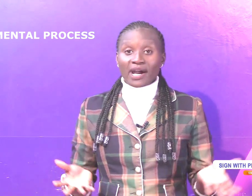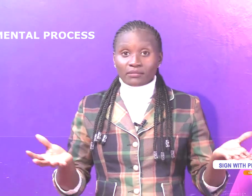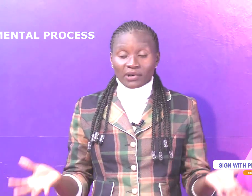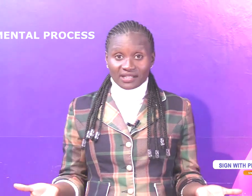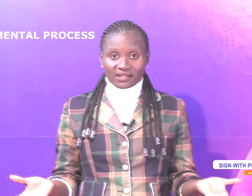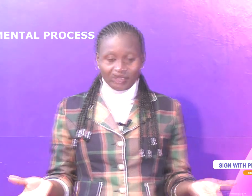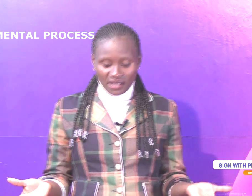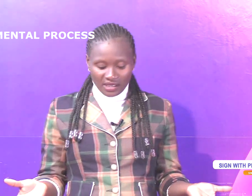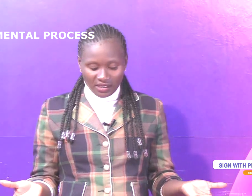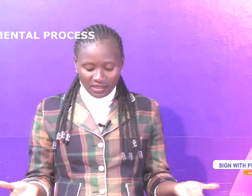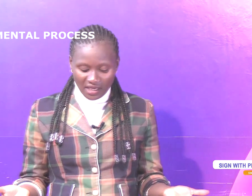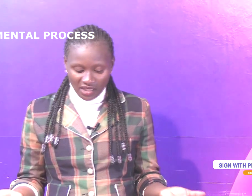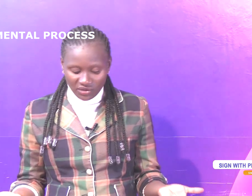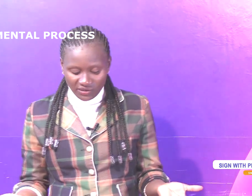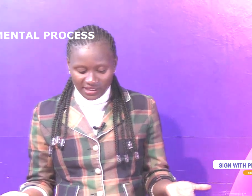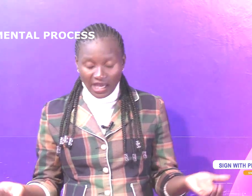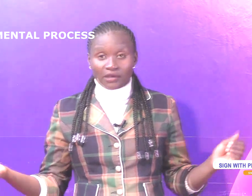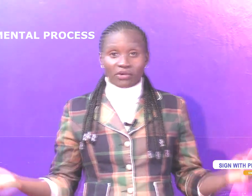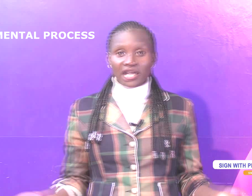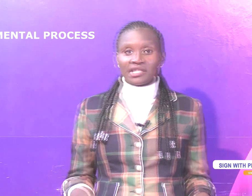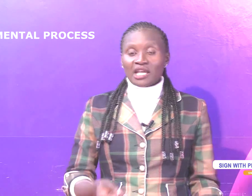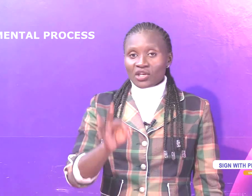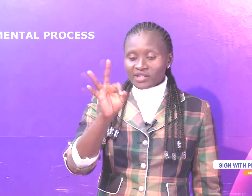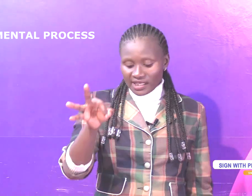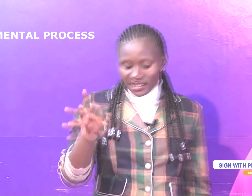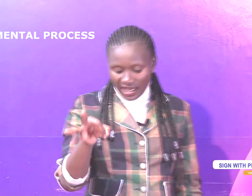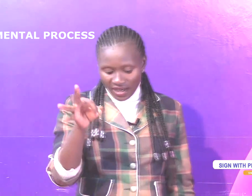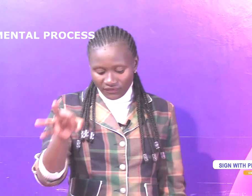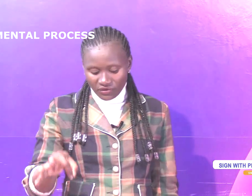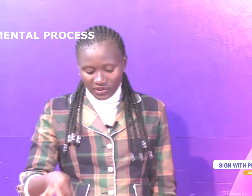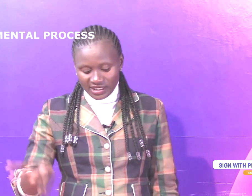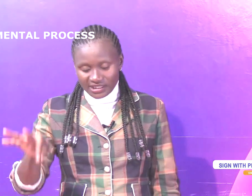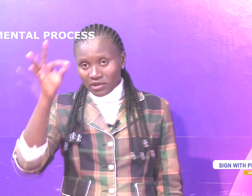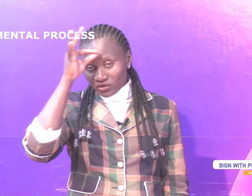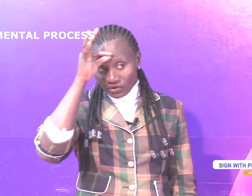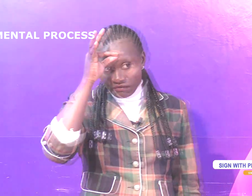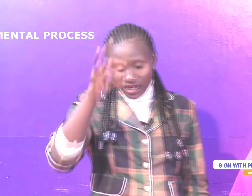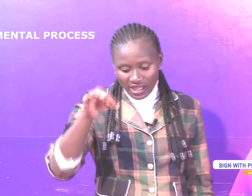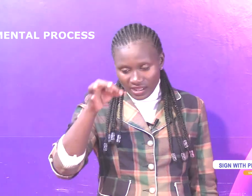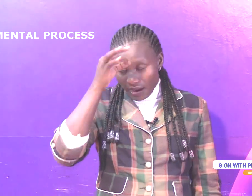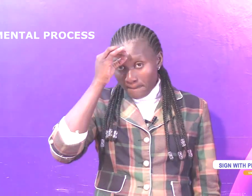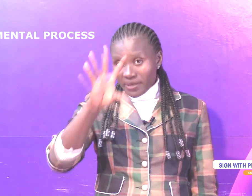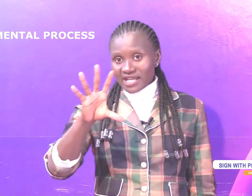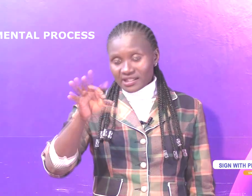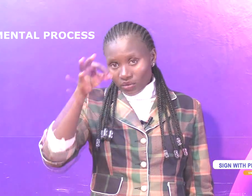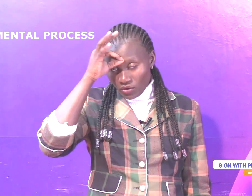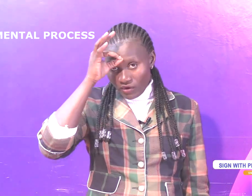bright? How do you sign bright? Using letter F, you're just tapping it on your forehead. Bright. So you're very